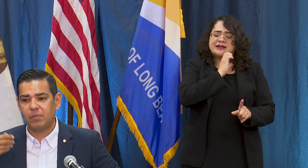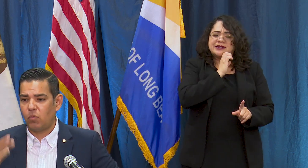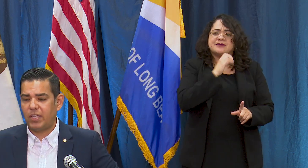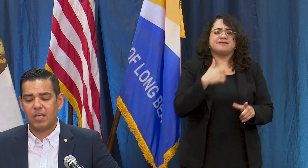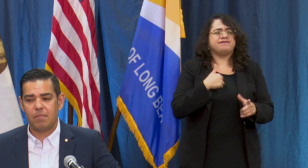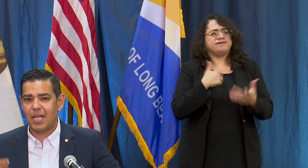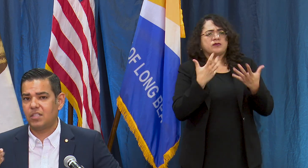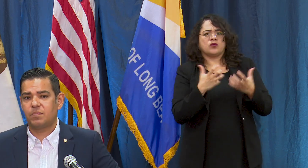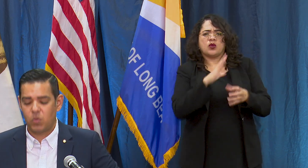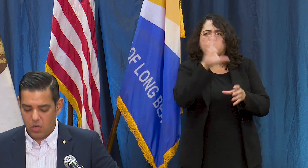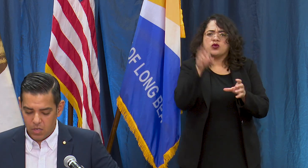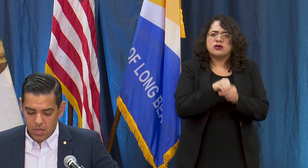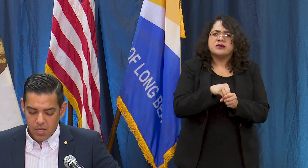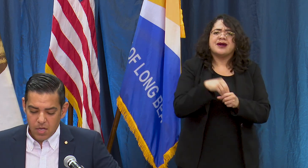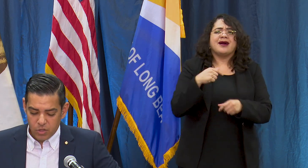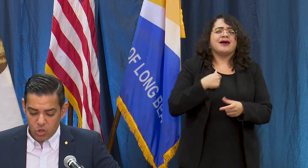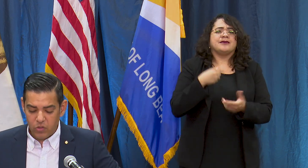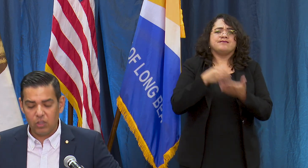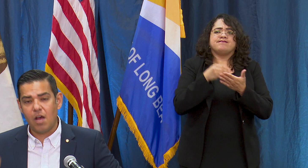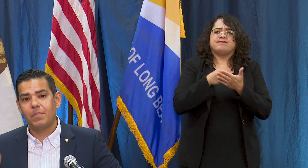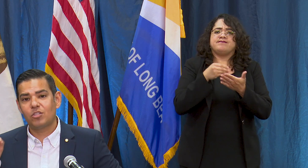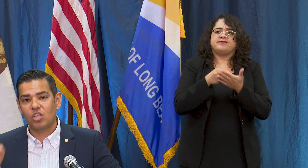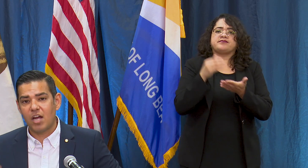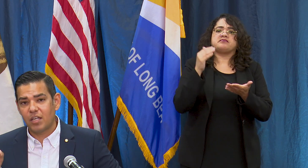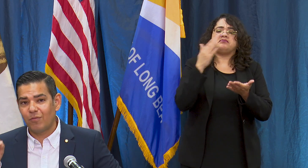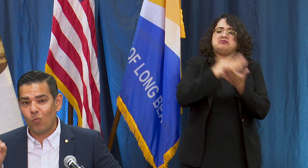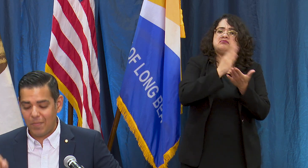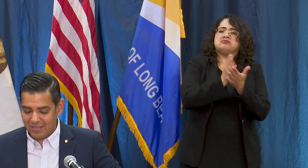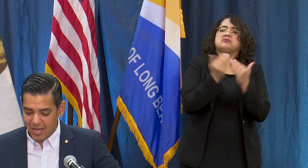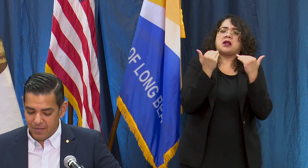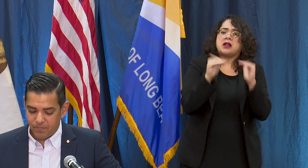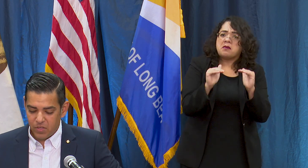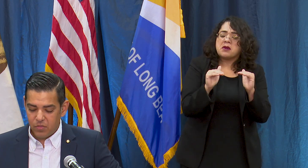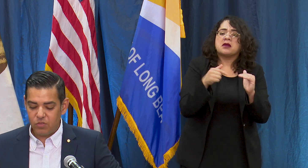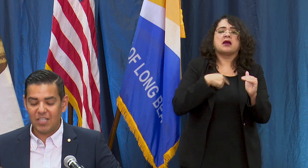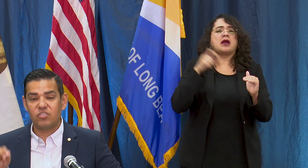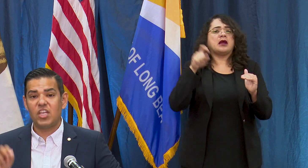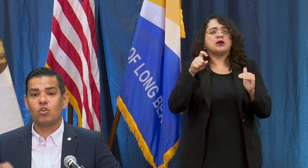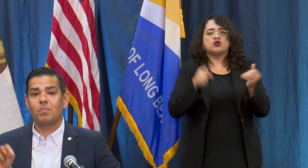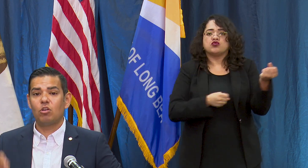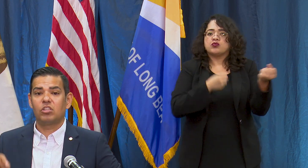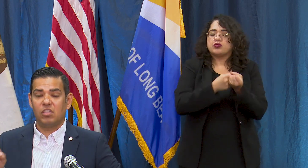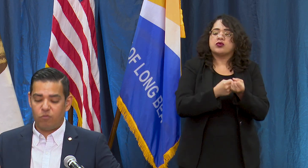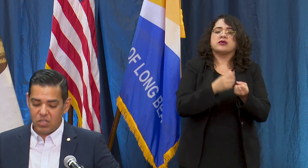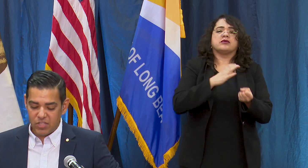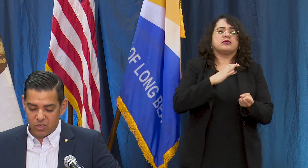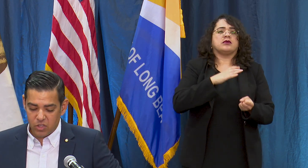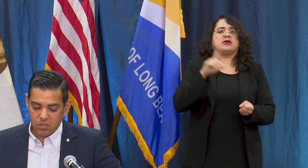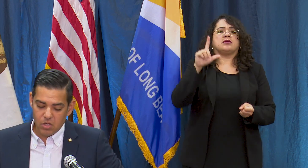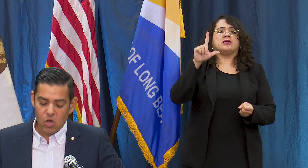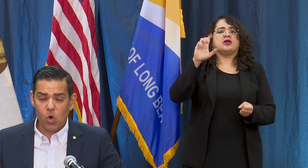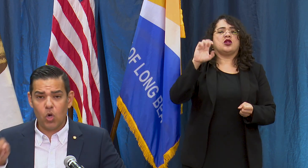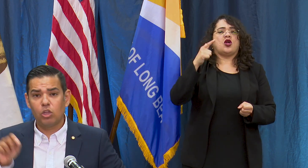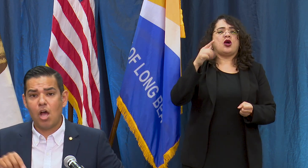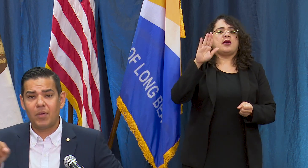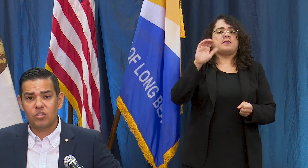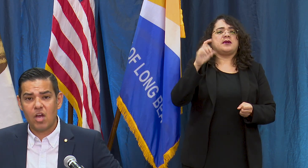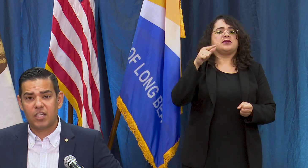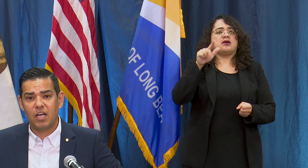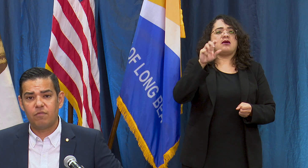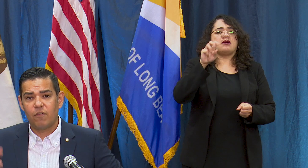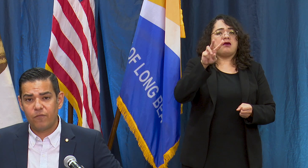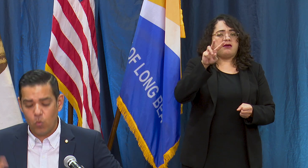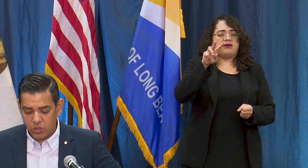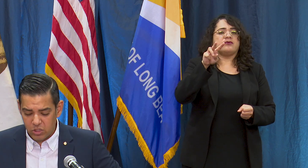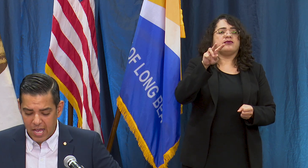program? I'm low income, I need support. You go to the longbeach.gov website. There's a senior meal delivery section, or